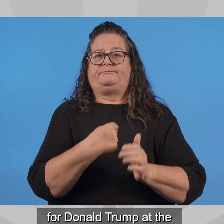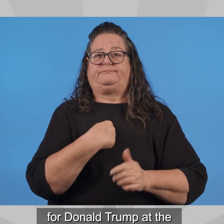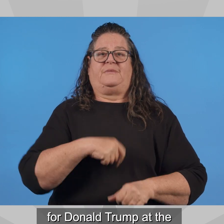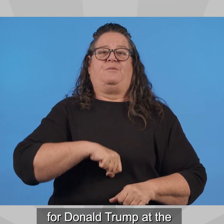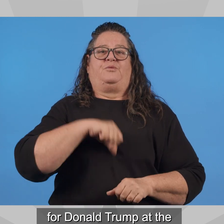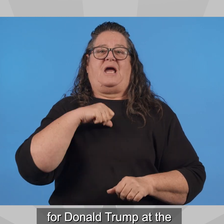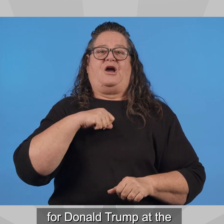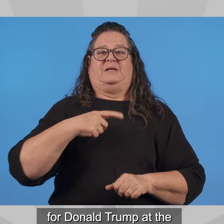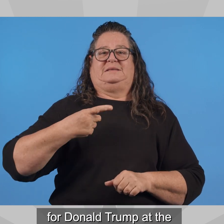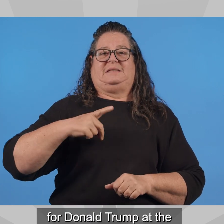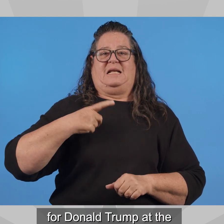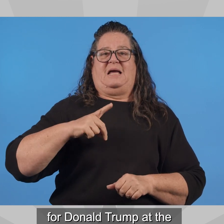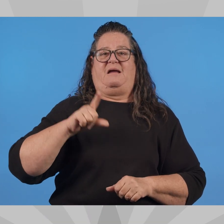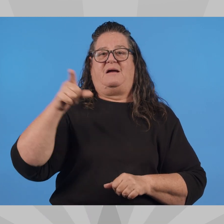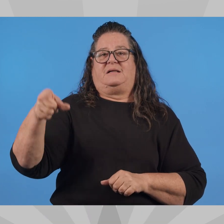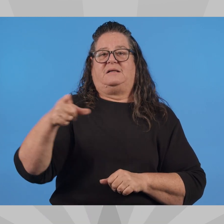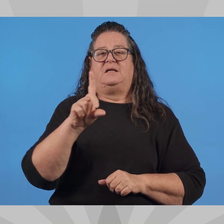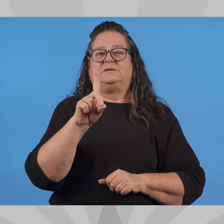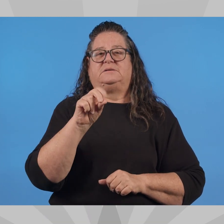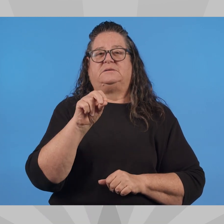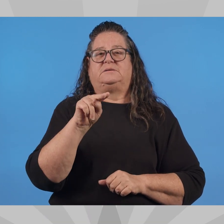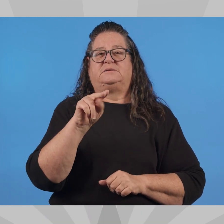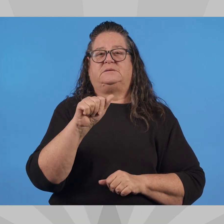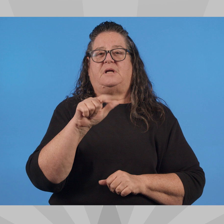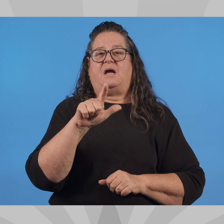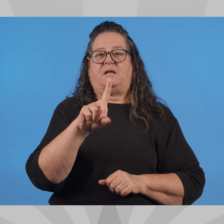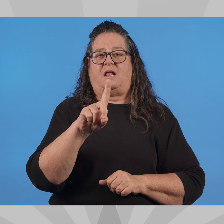the RNC National Convention.